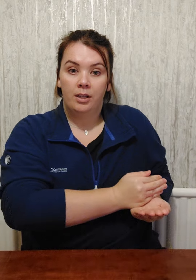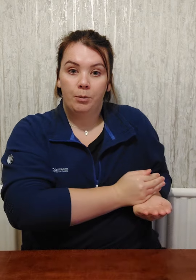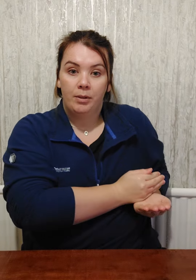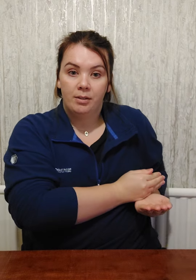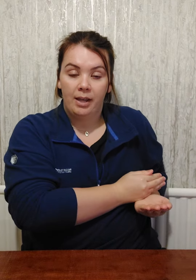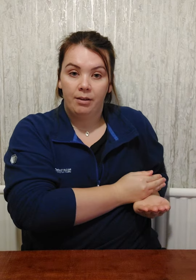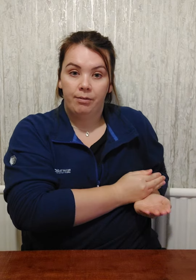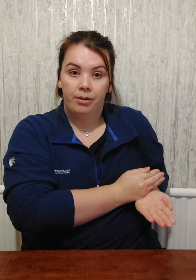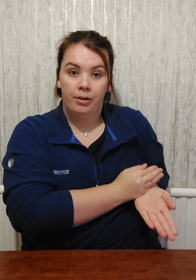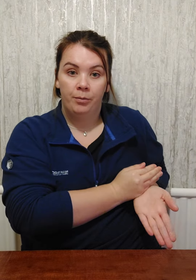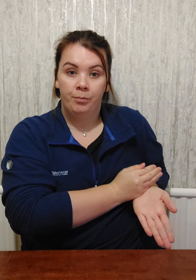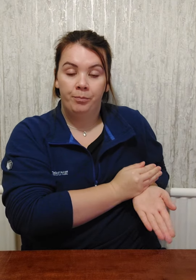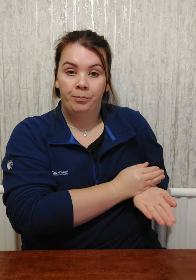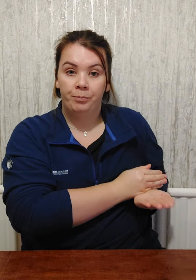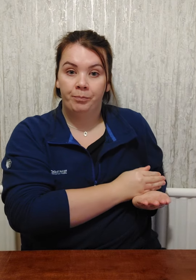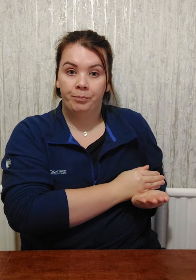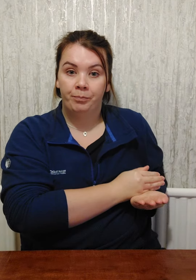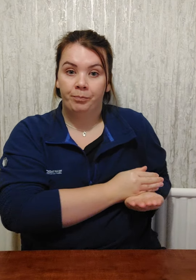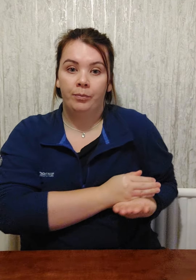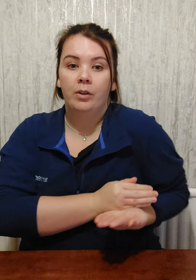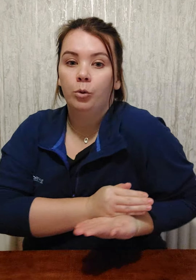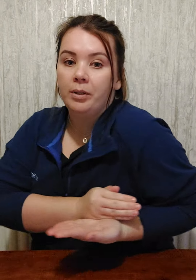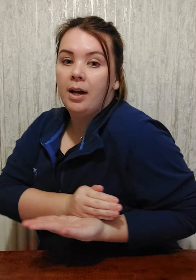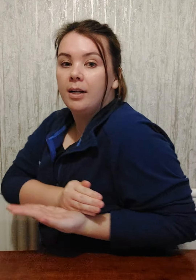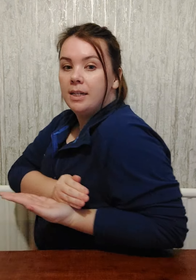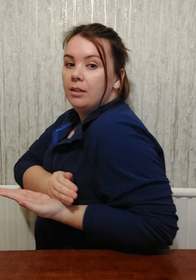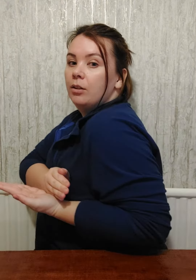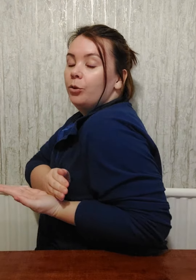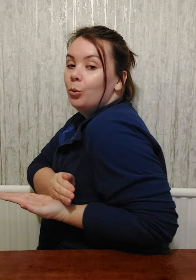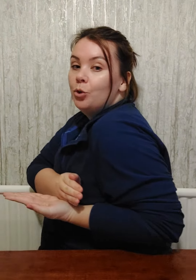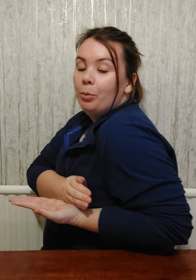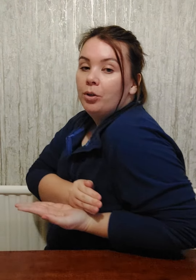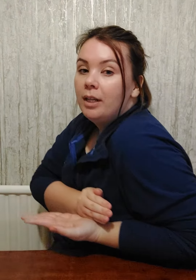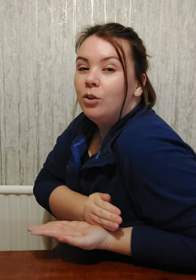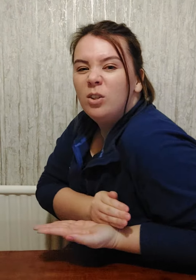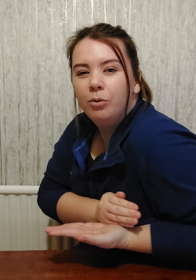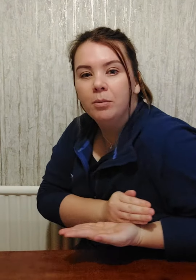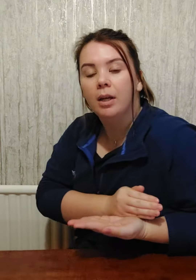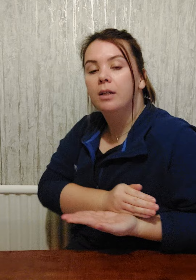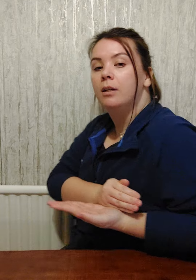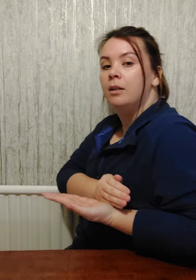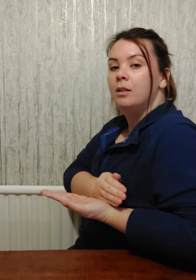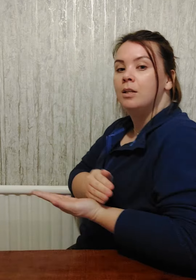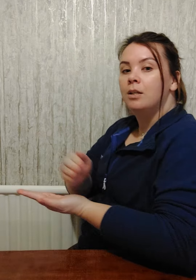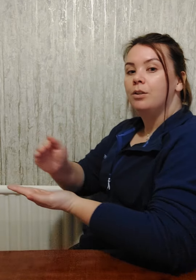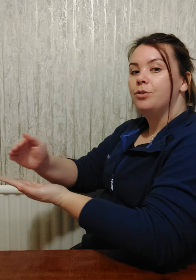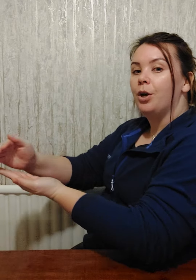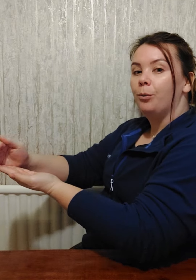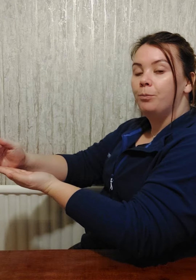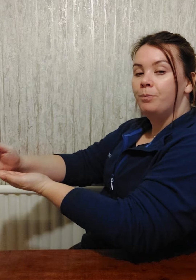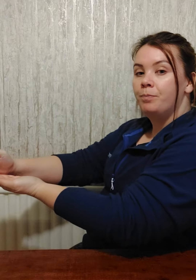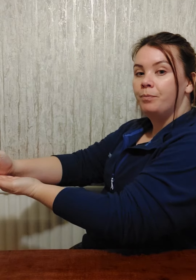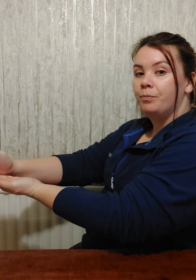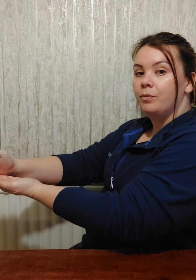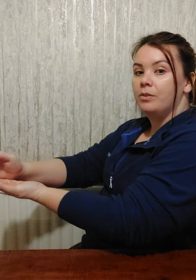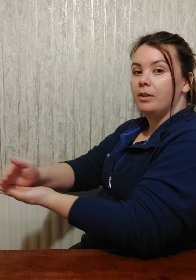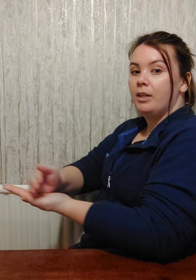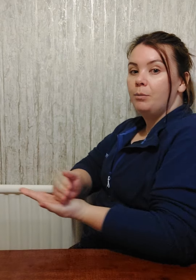keep it safe. So be tucked in towards your body. Shall I do it from the side? So, to keep